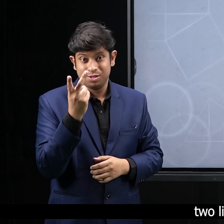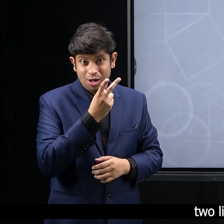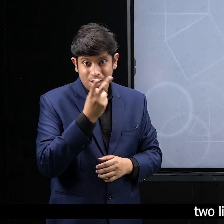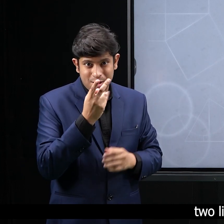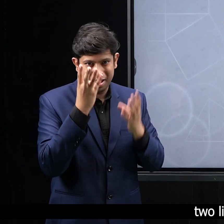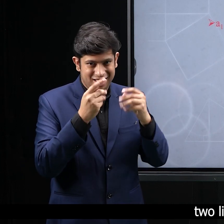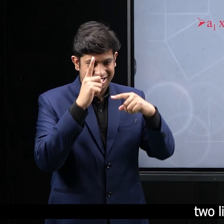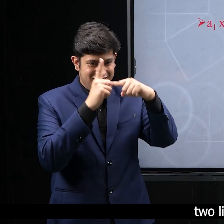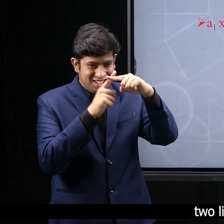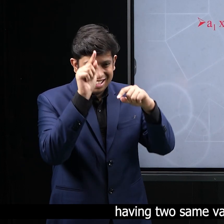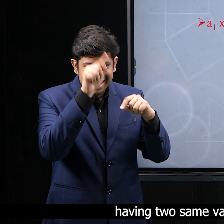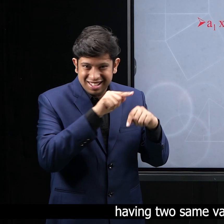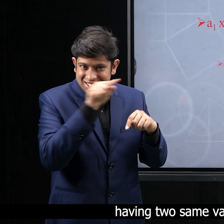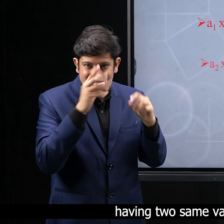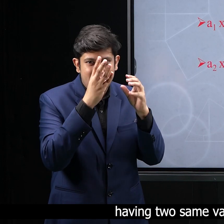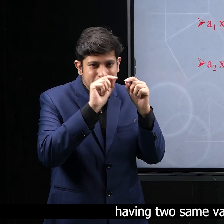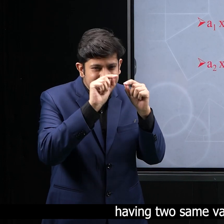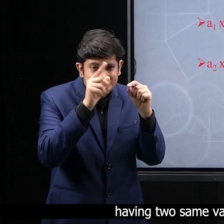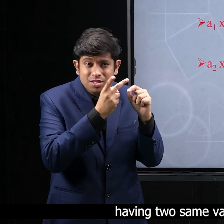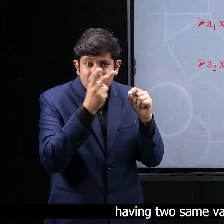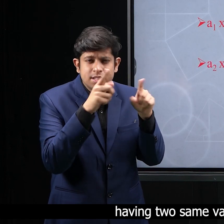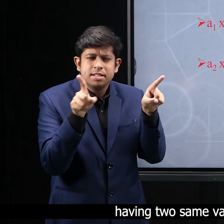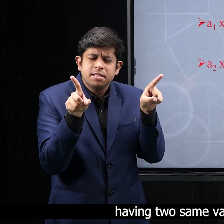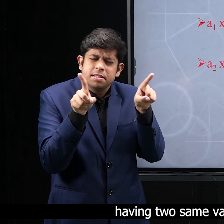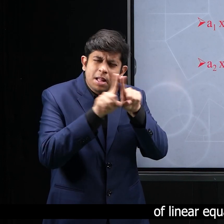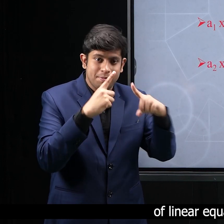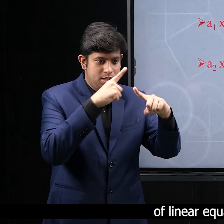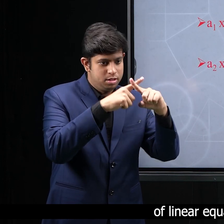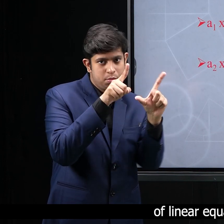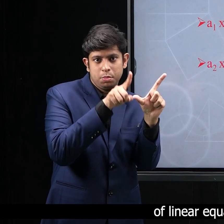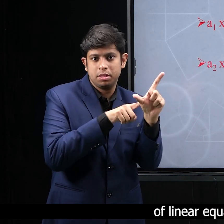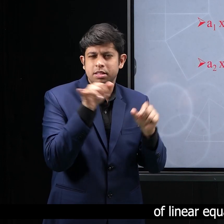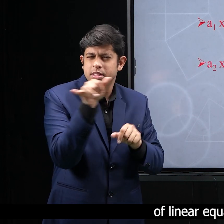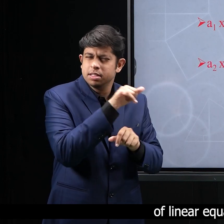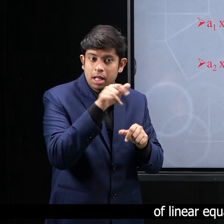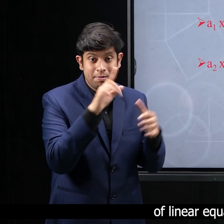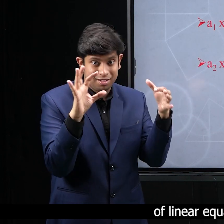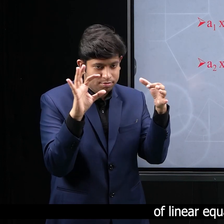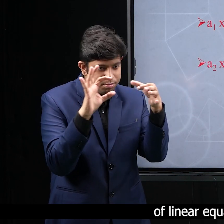Two linear equations having two same variables are known as the pair of linear equations in two variables.